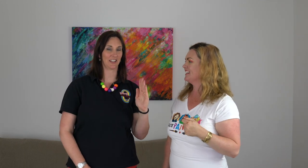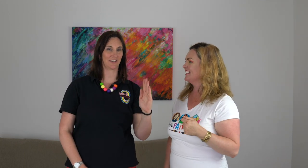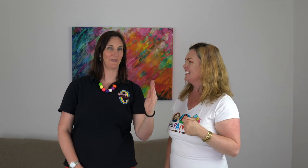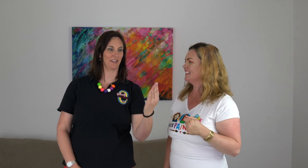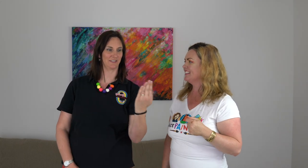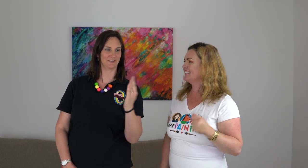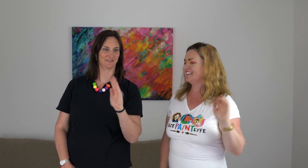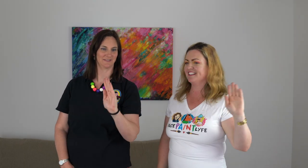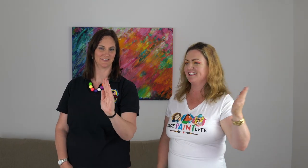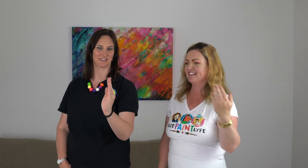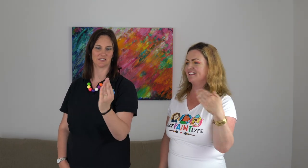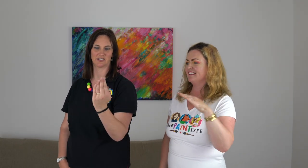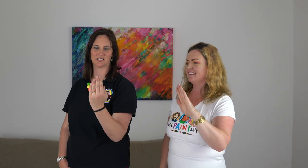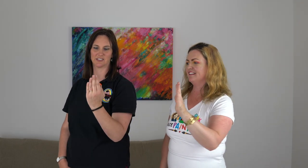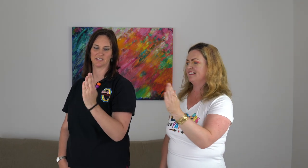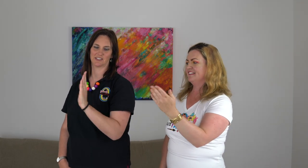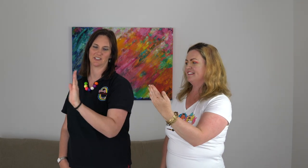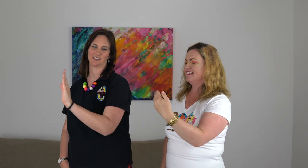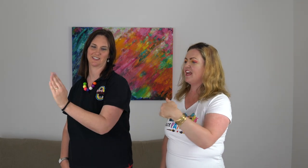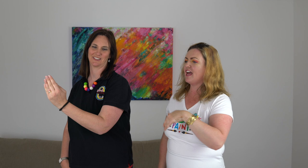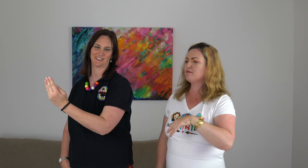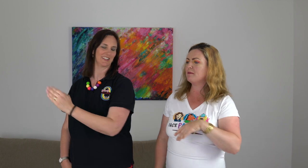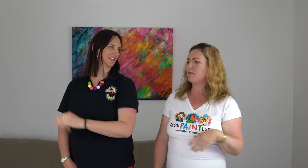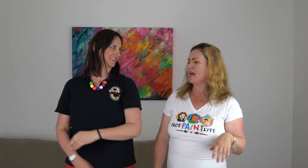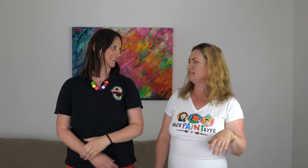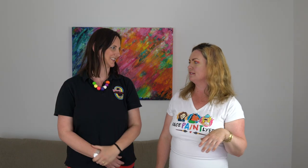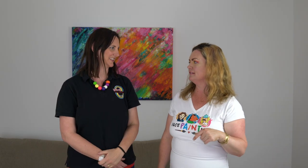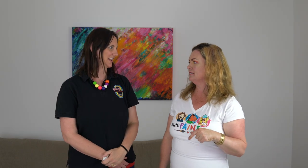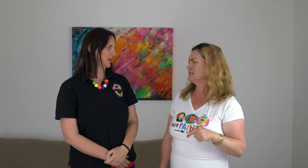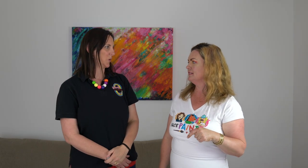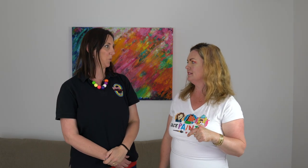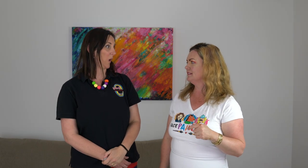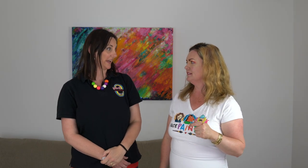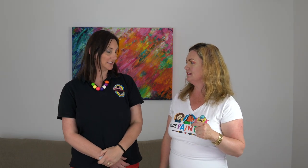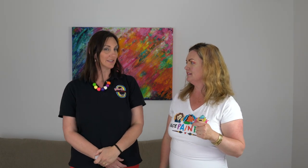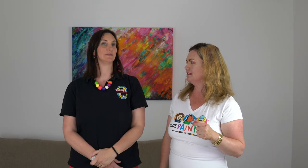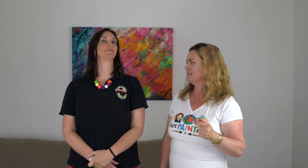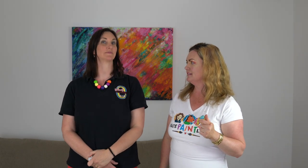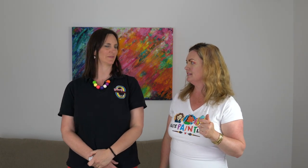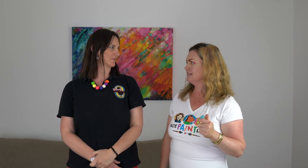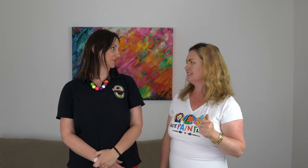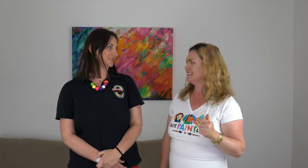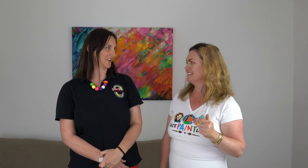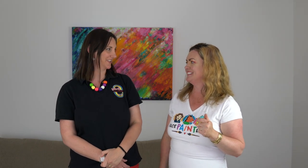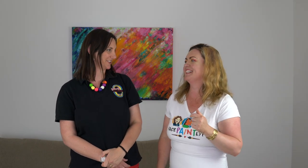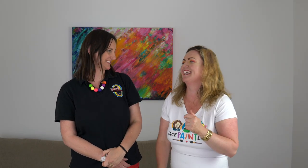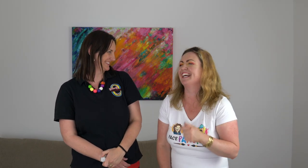like the fin. Yeah. Dun, dun, dun, dun, dun, dun. And what about whale? Whale? I don't know.